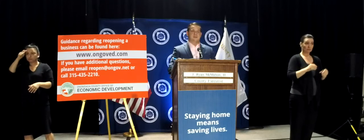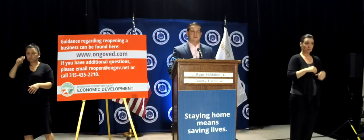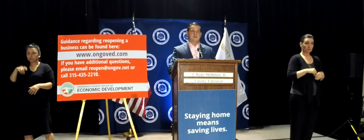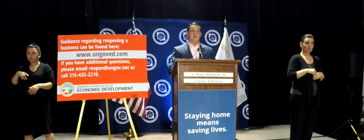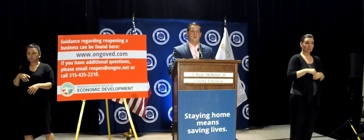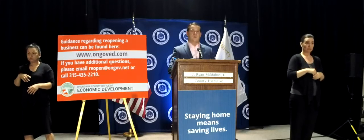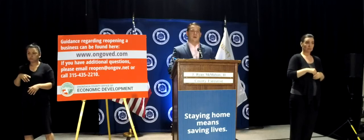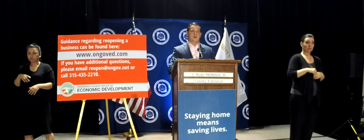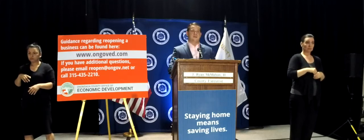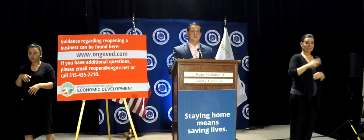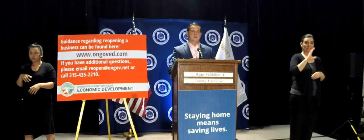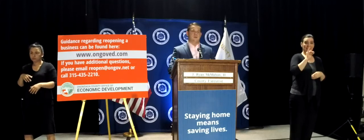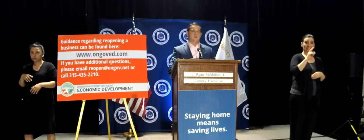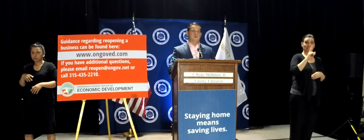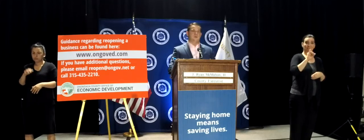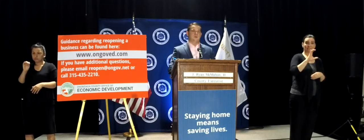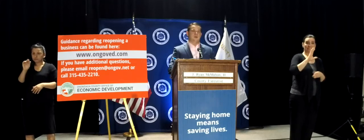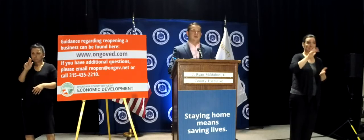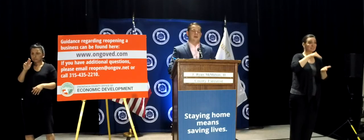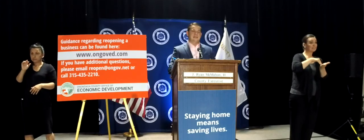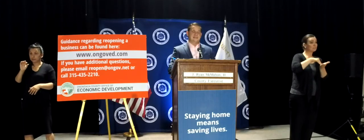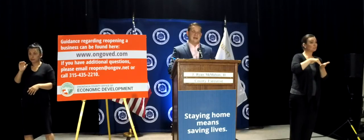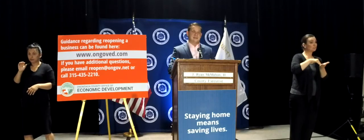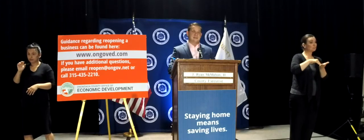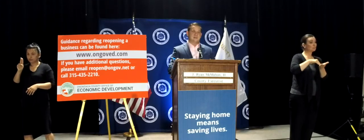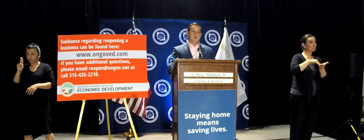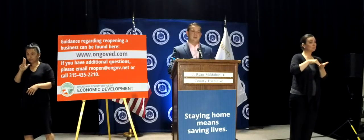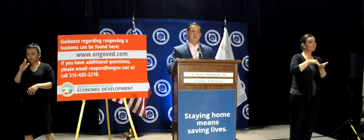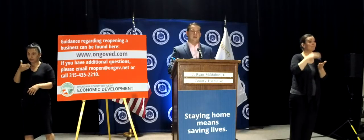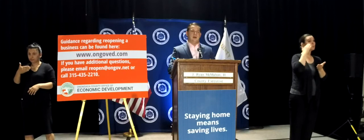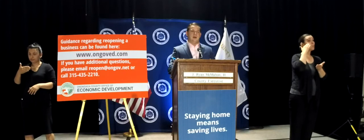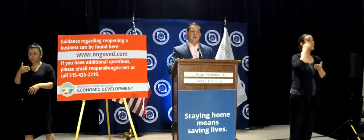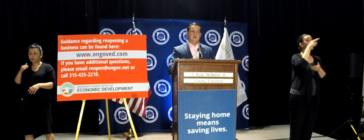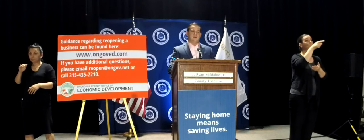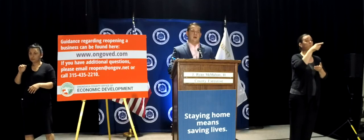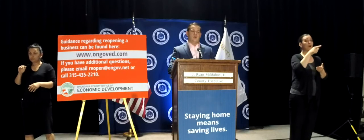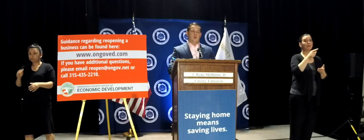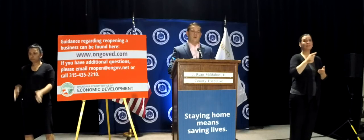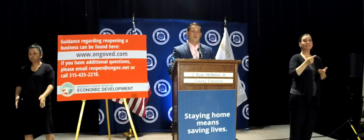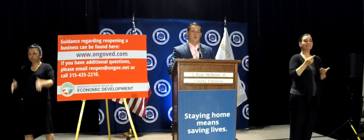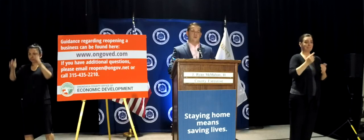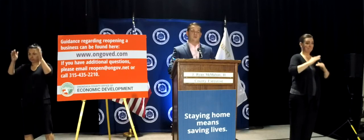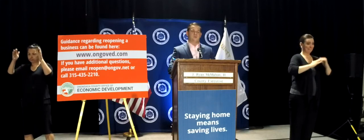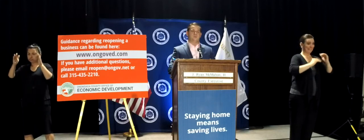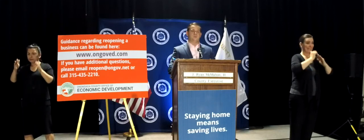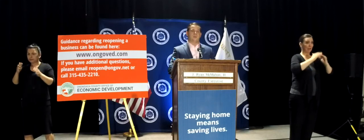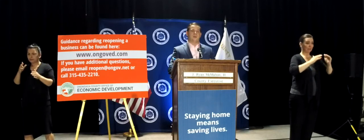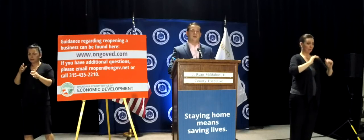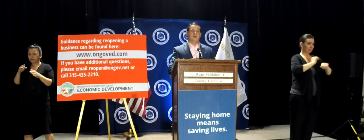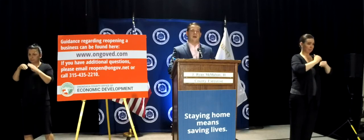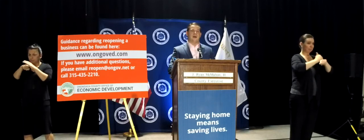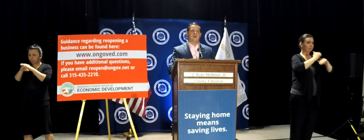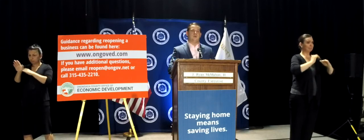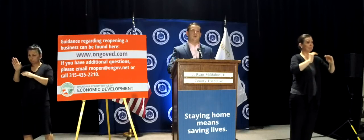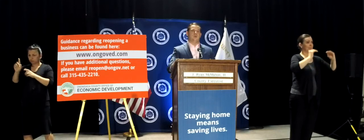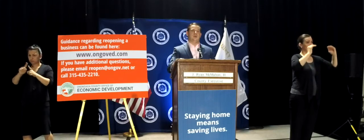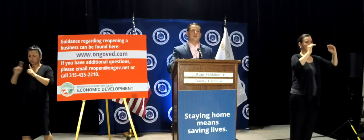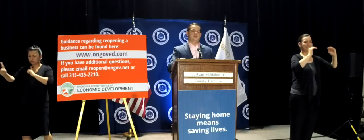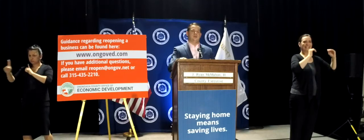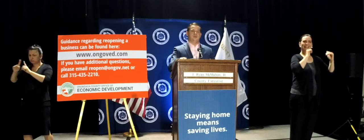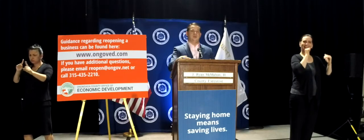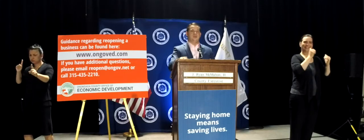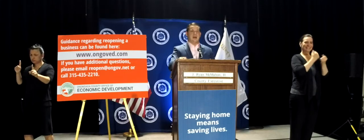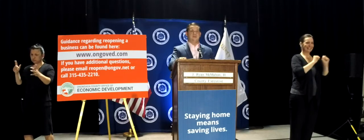physical distancing, so we're going to continue to assess our workforce and who